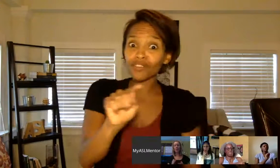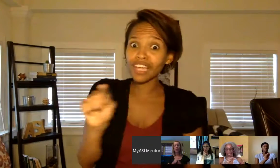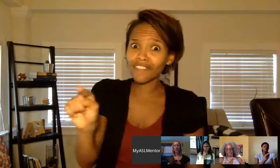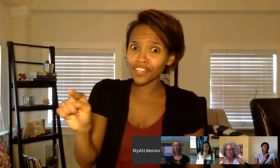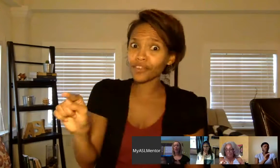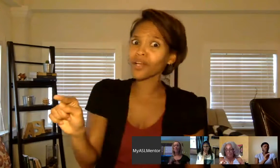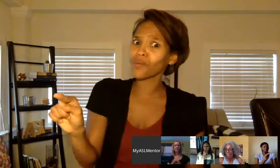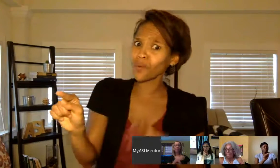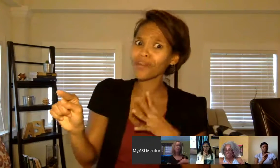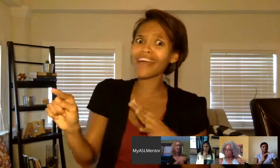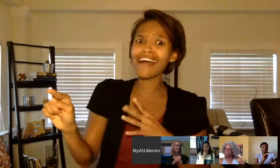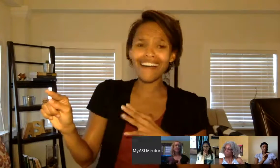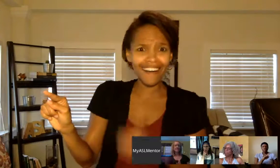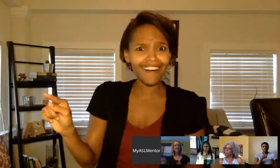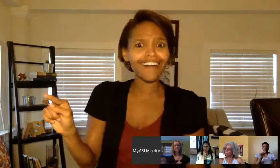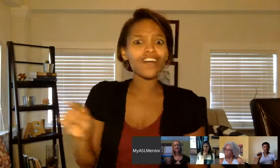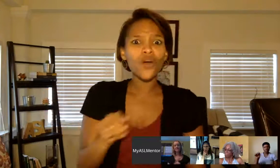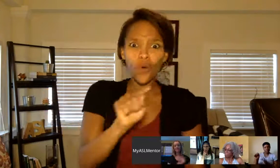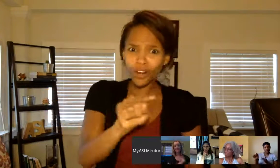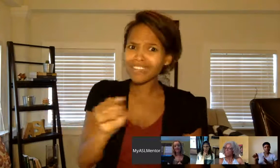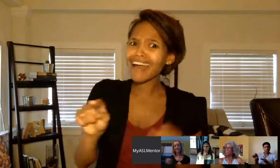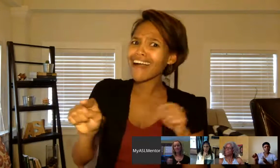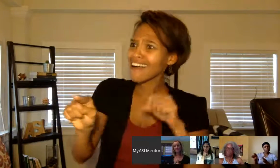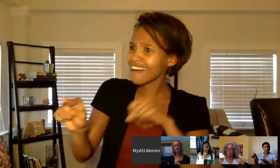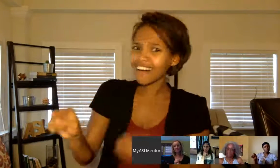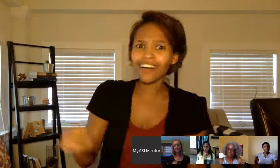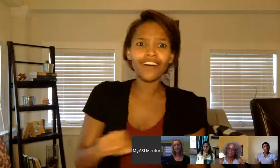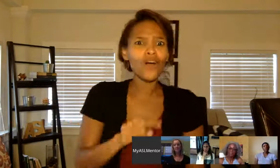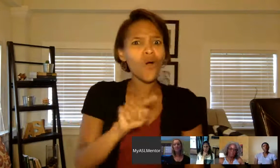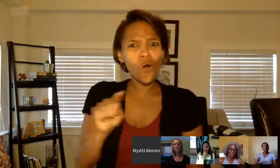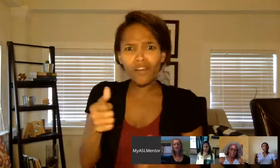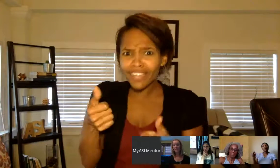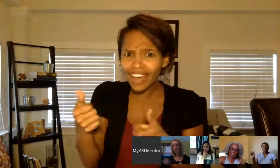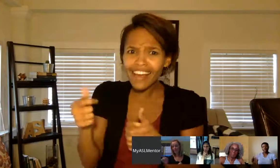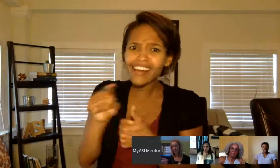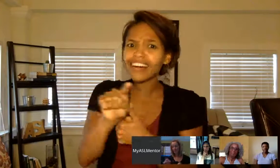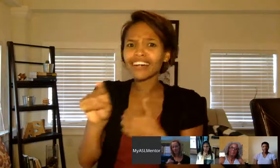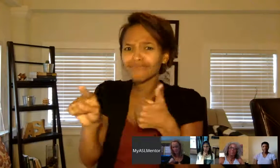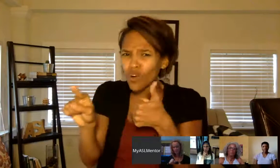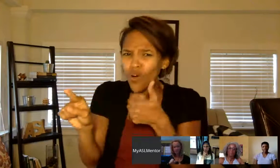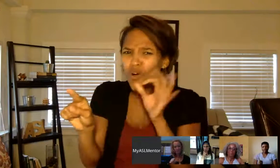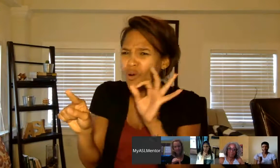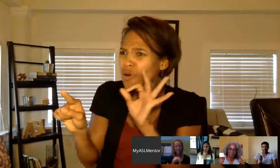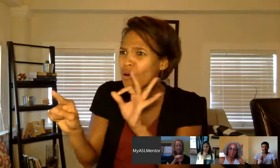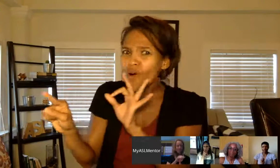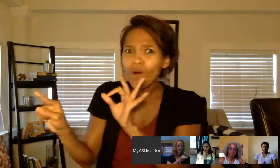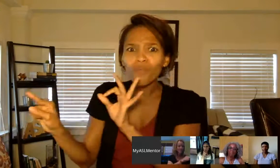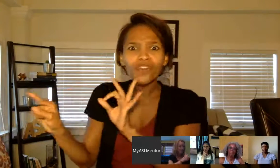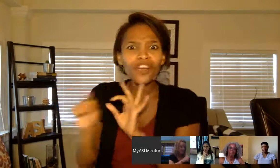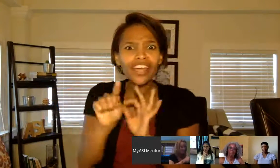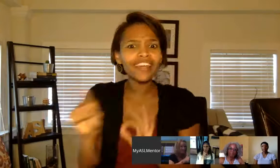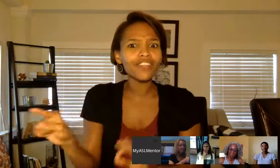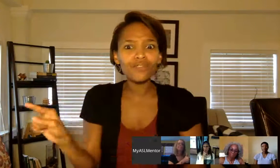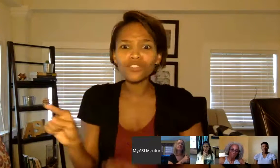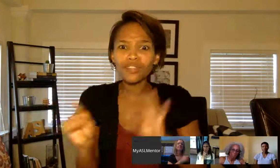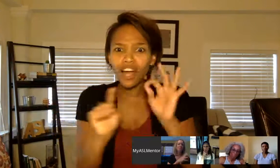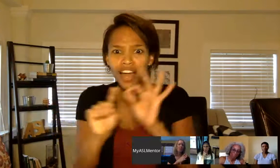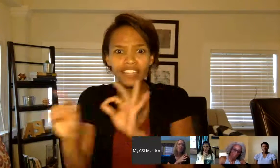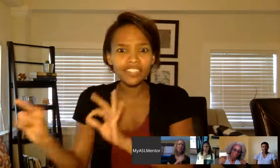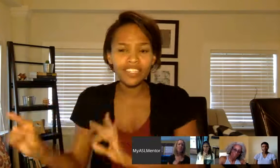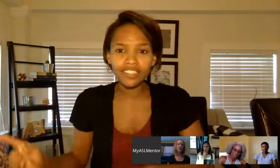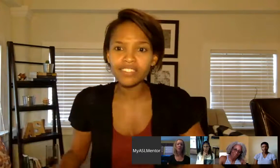then there are others half that you're like, whoa, yeah, or yeah, or yeah. Great, those